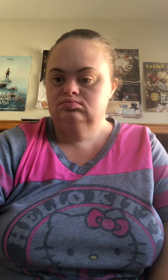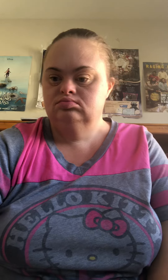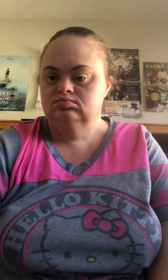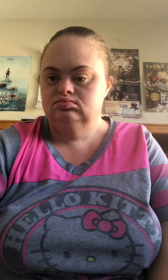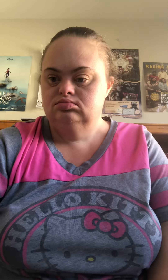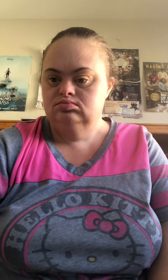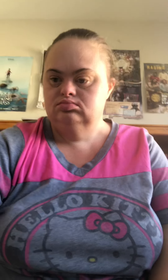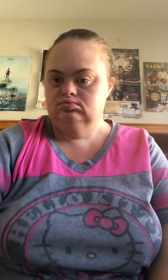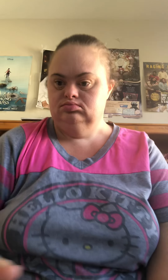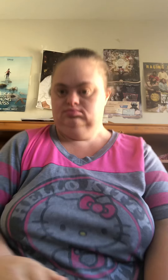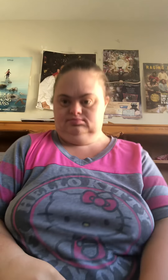music